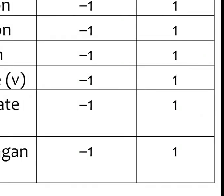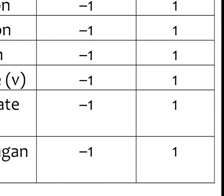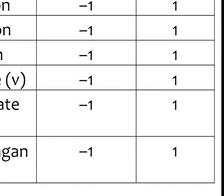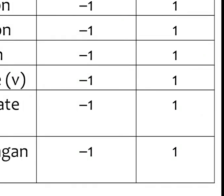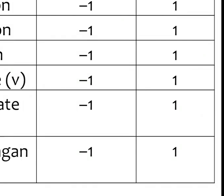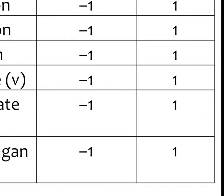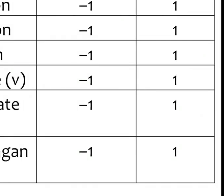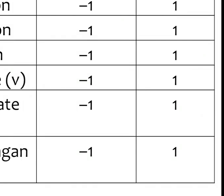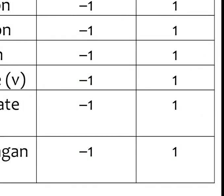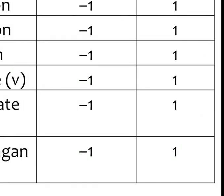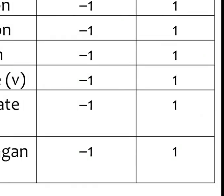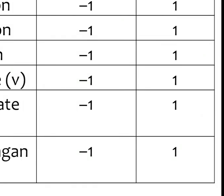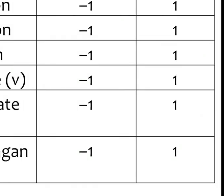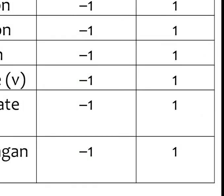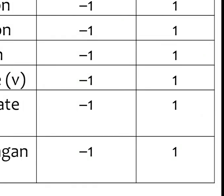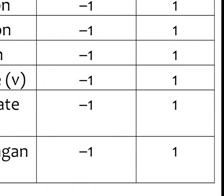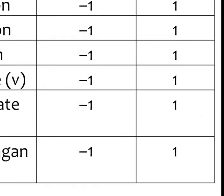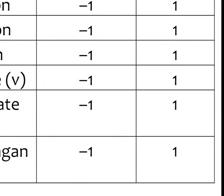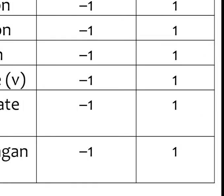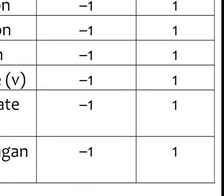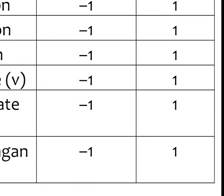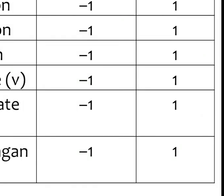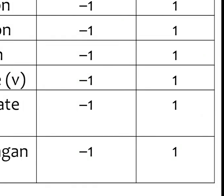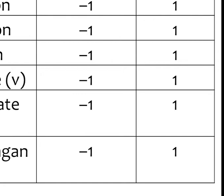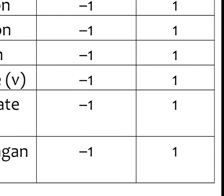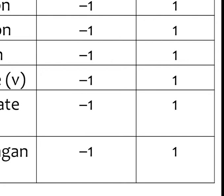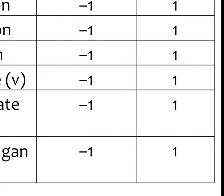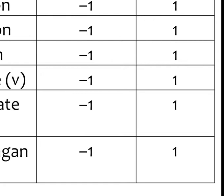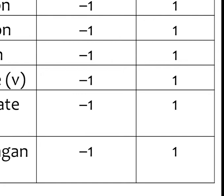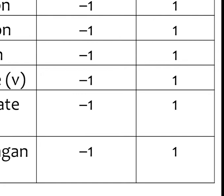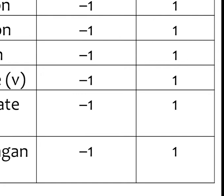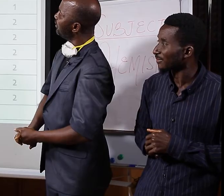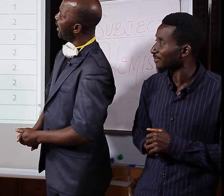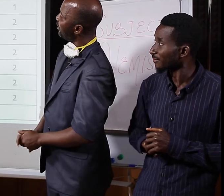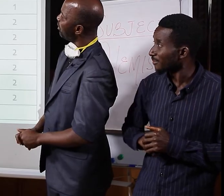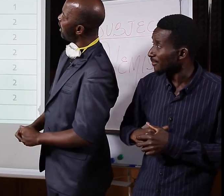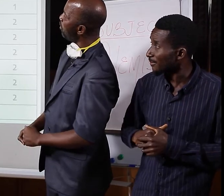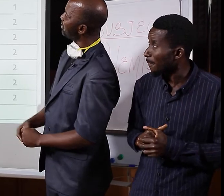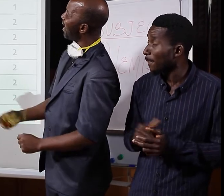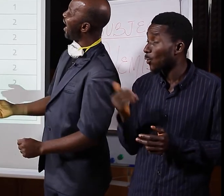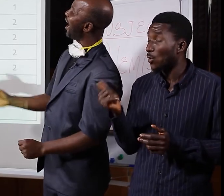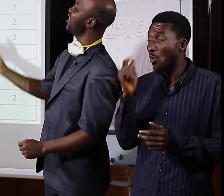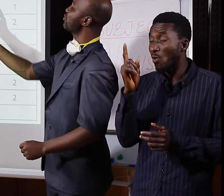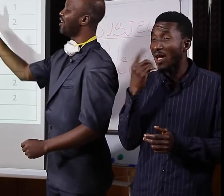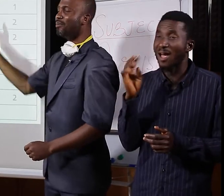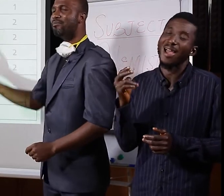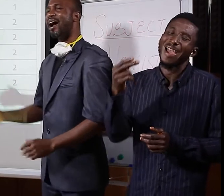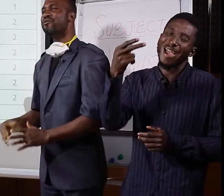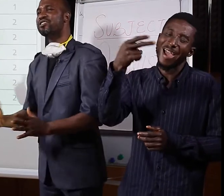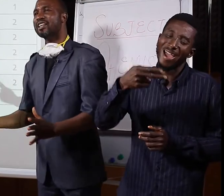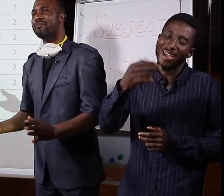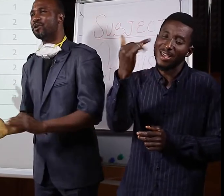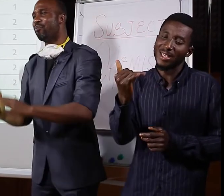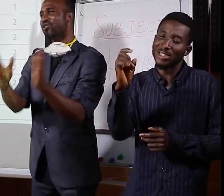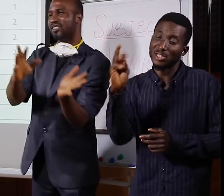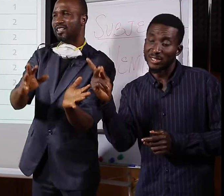having valency of 1, 1, 1. Then the other ones are hydride. Remember,